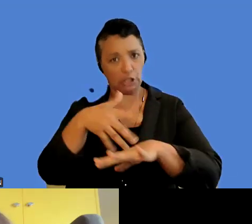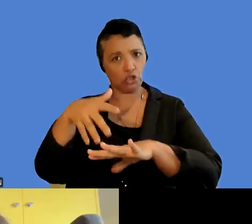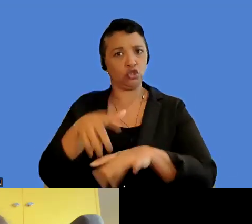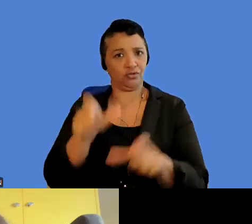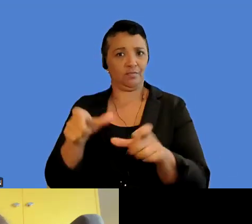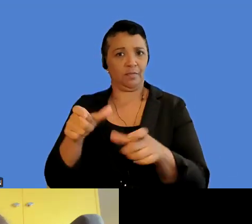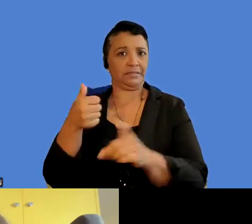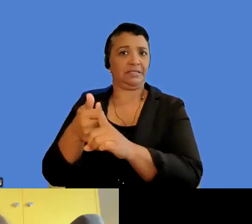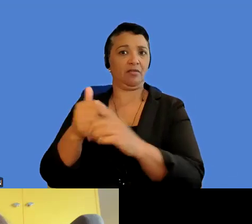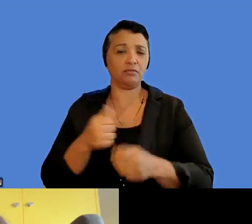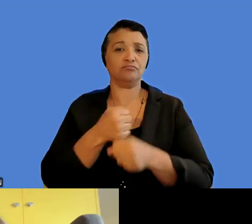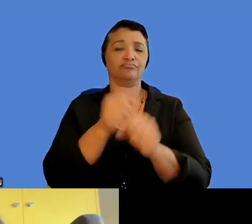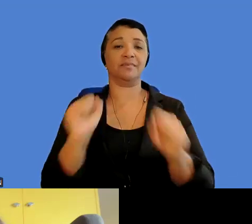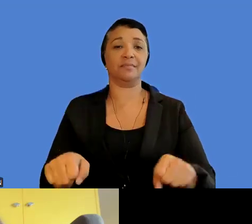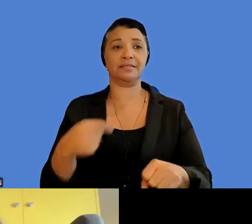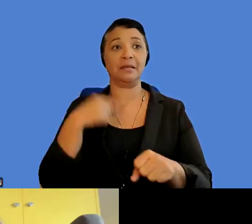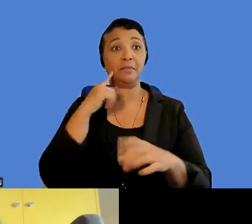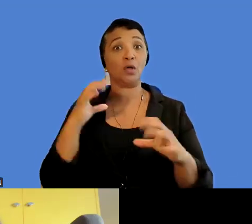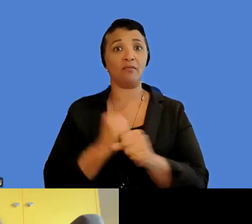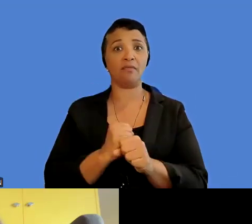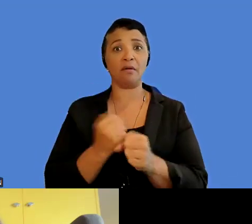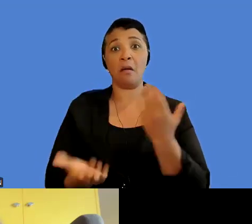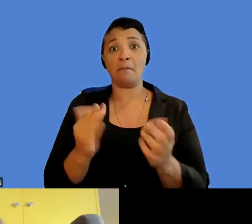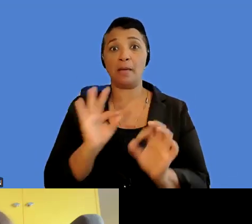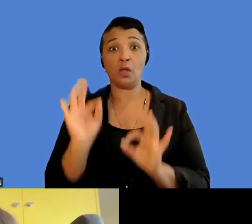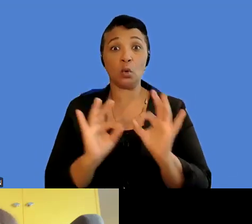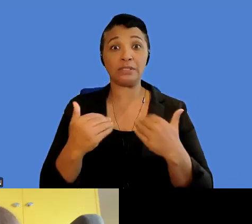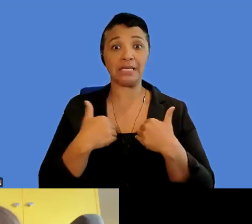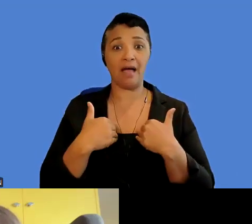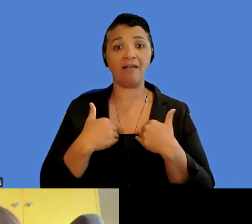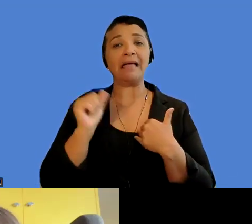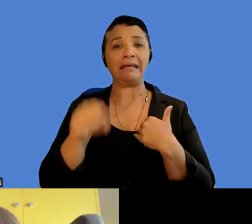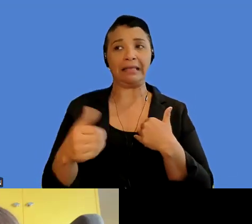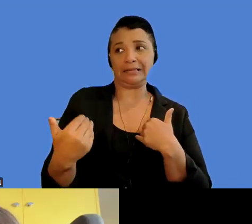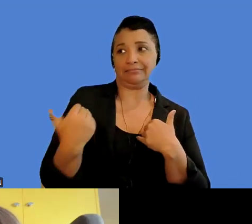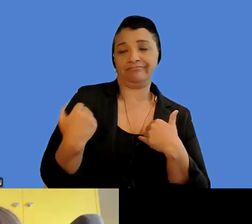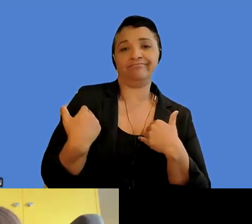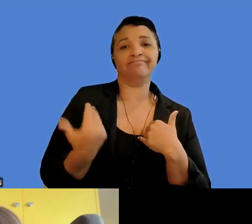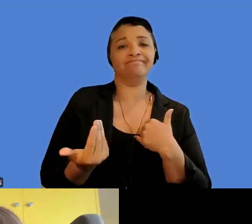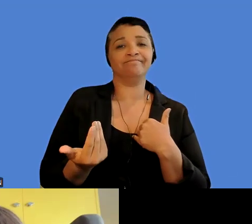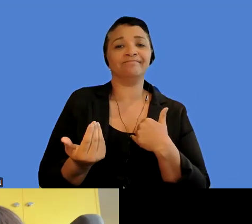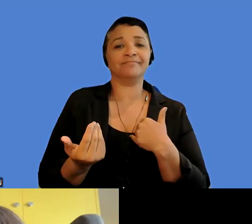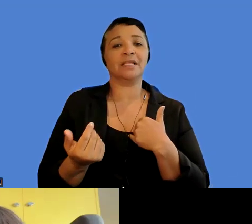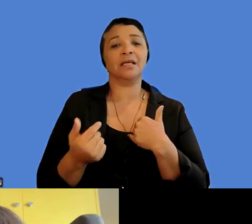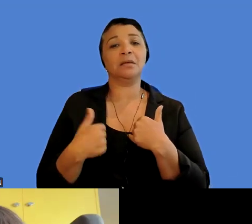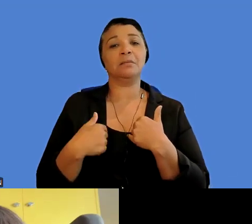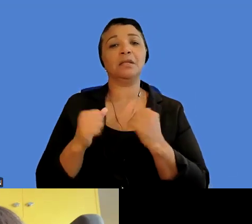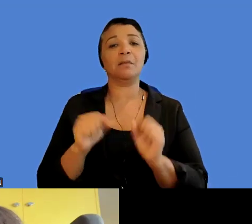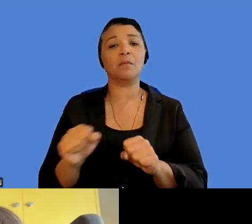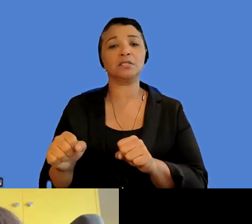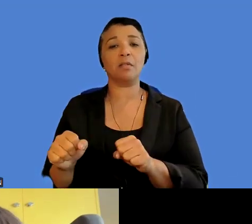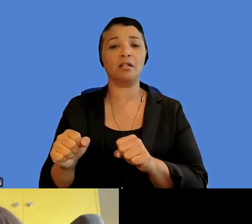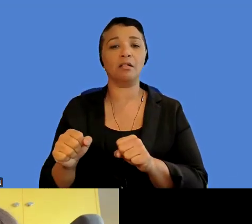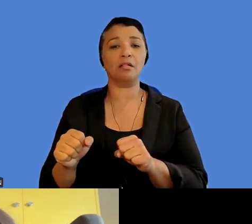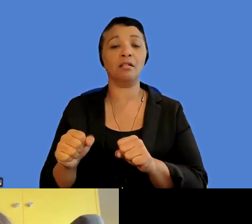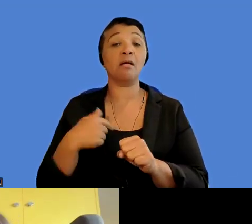So I think that's about all from me. Do let me know if you have any questions and feel free to reach out as well. I can,